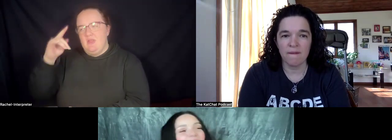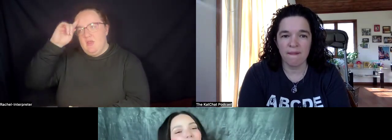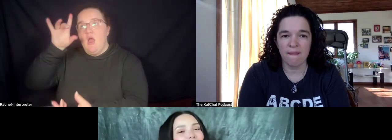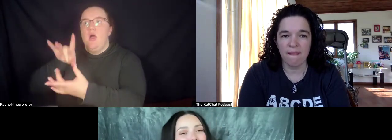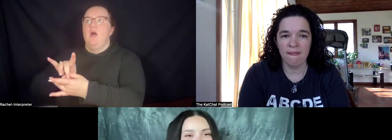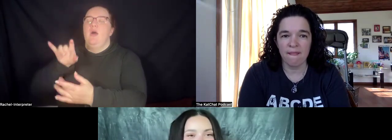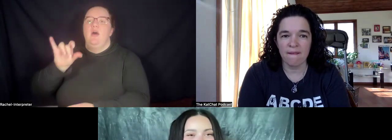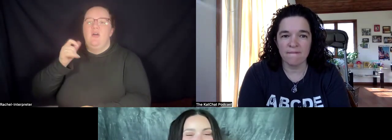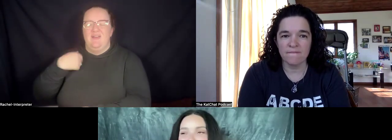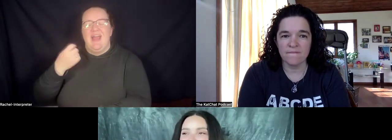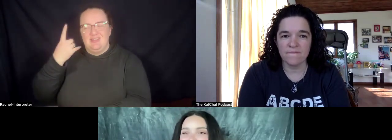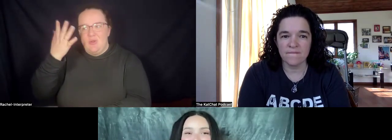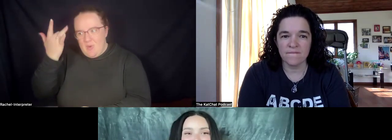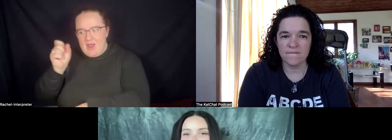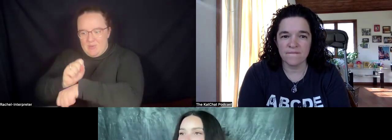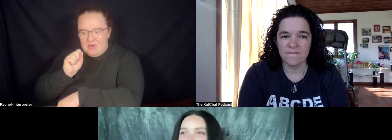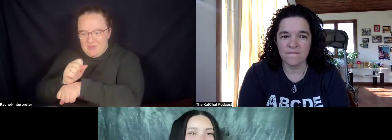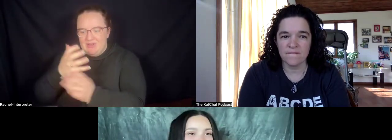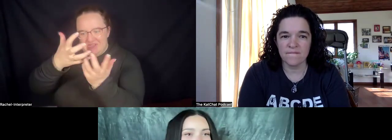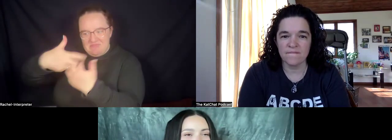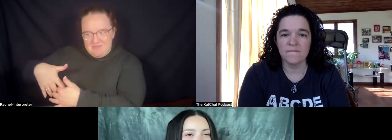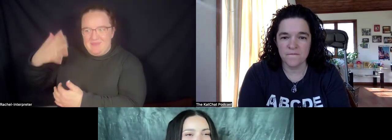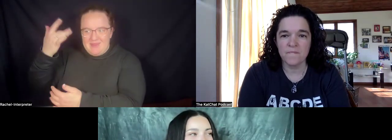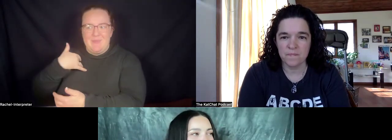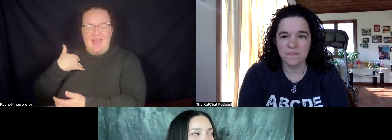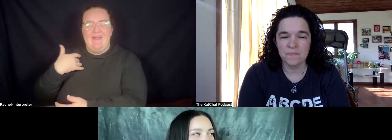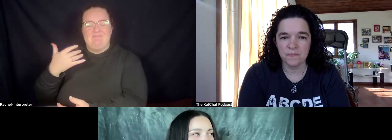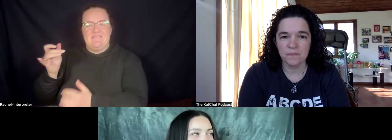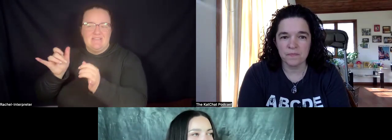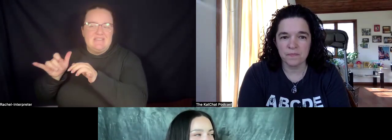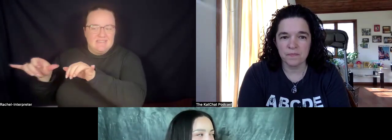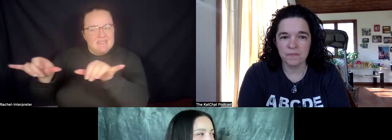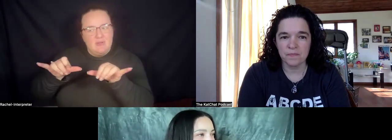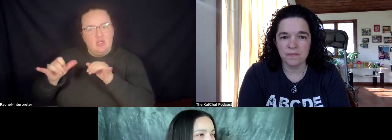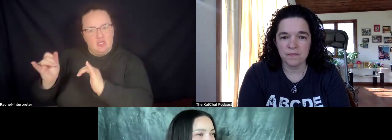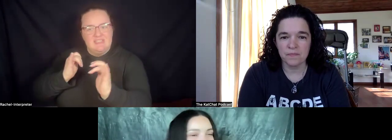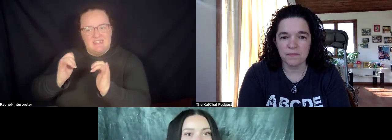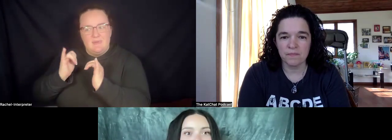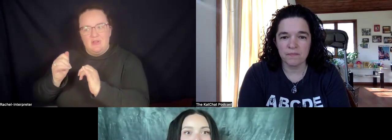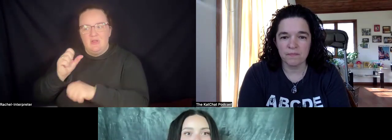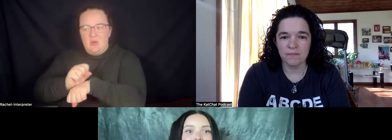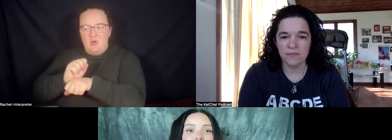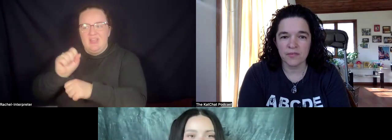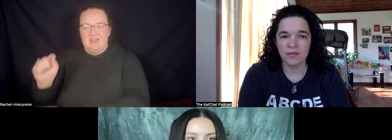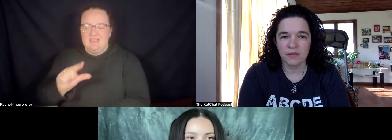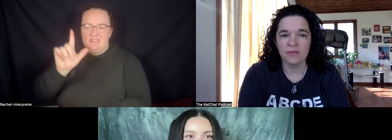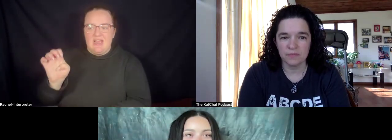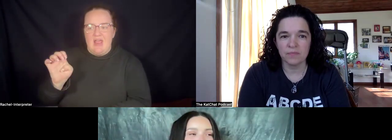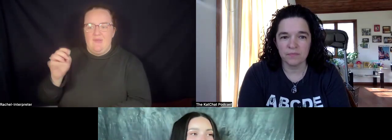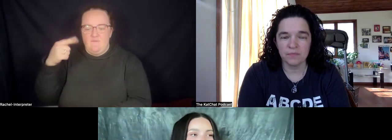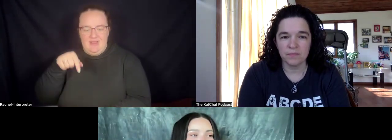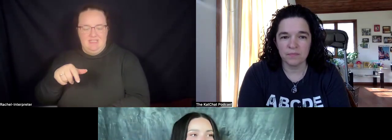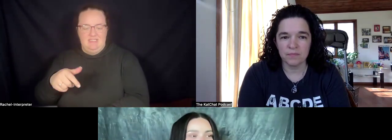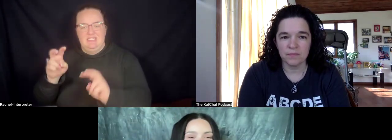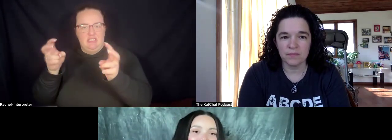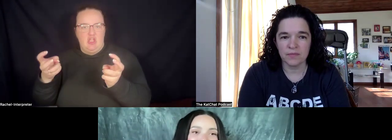like, I get why we're working, is because we all have a similar like working style to the genre, and